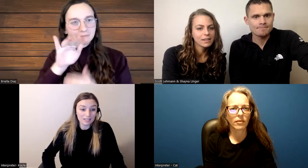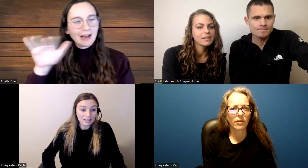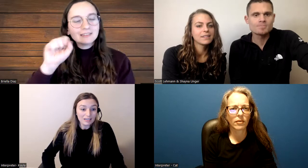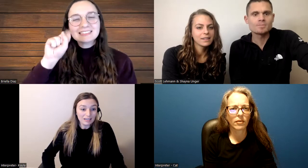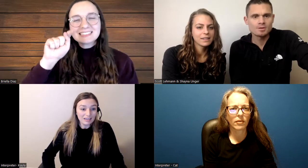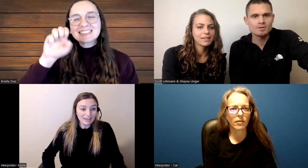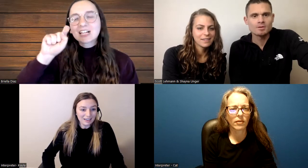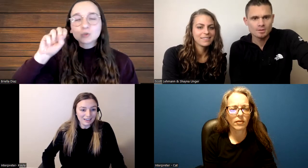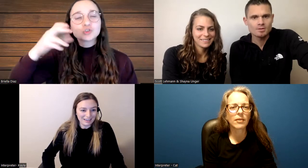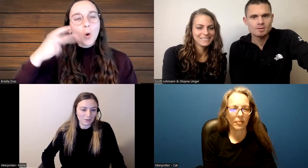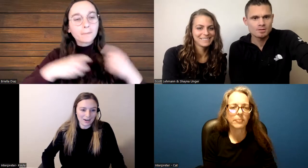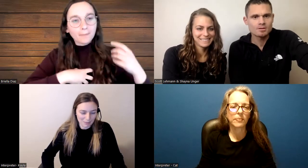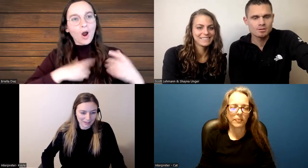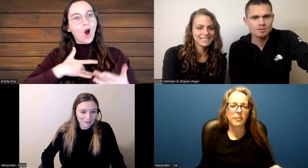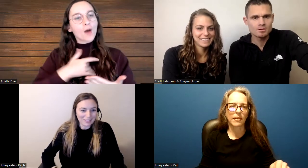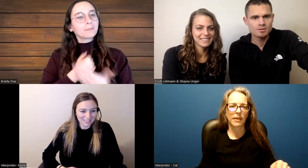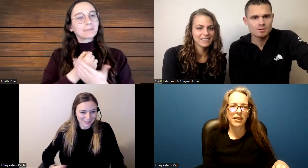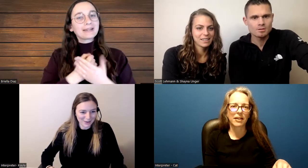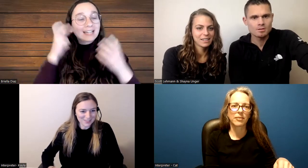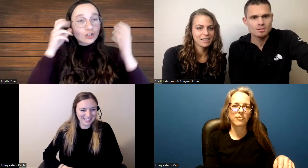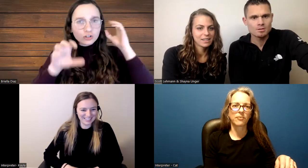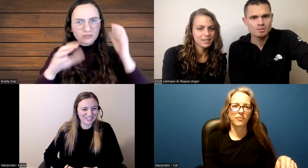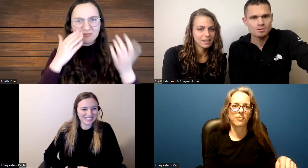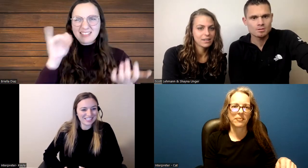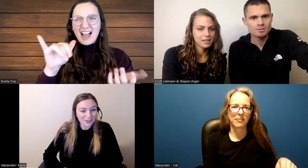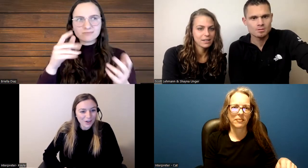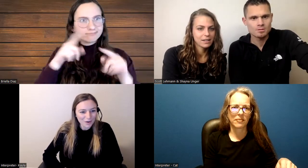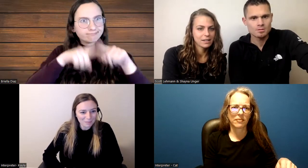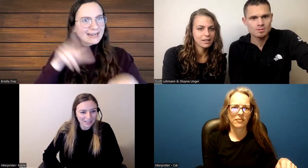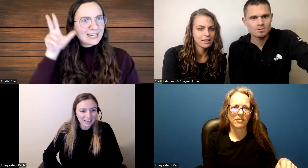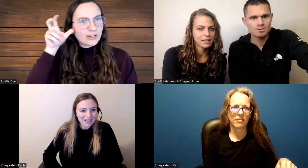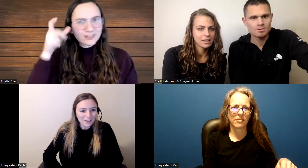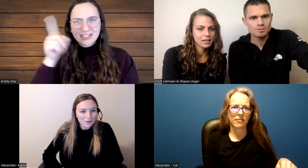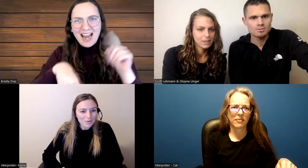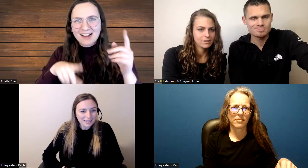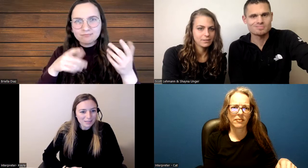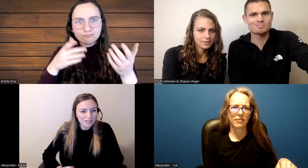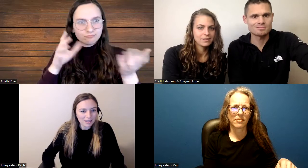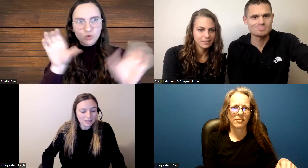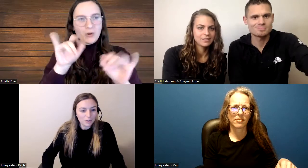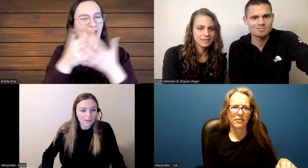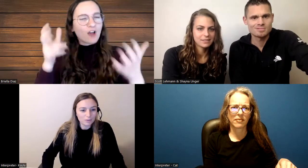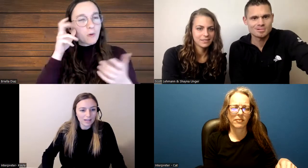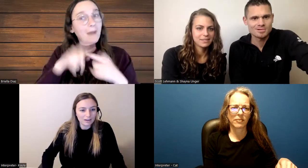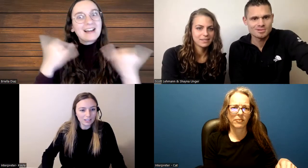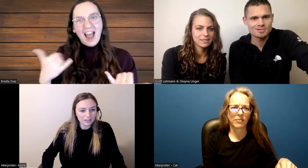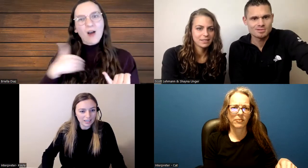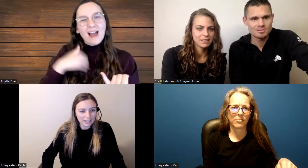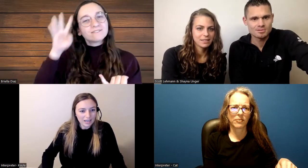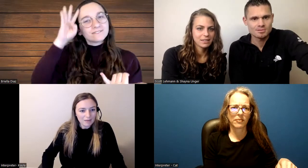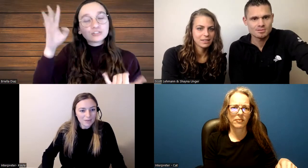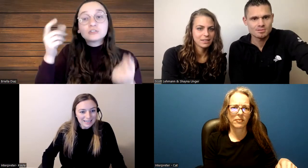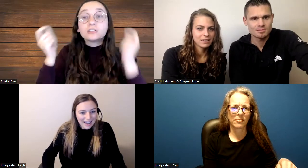stethoscopes. I don't know how to spell it, but stethoscopes, just to hear the heartbeat, you know, that's something that you have to rely on